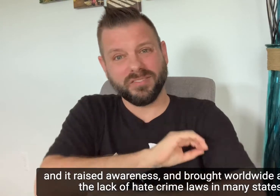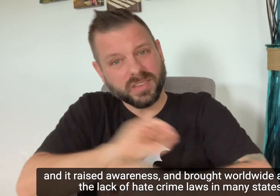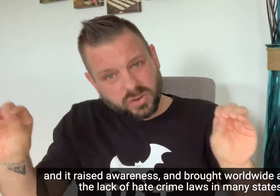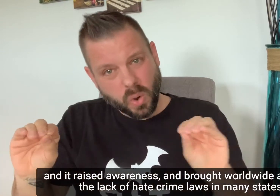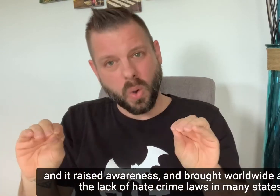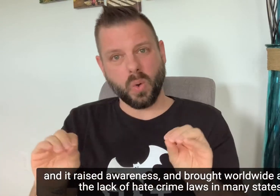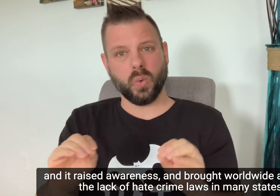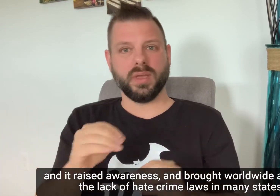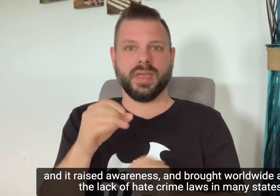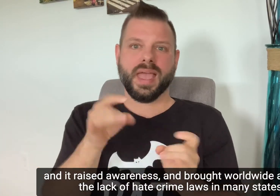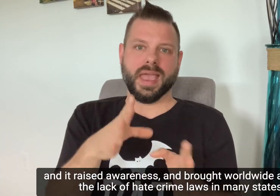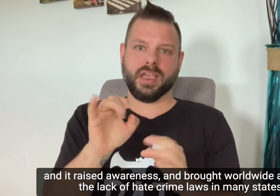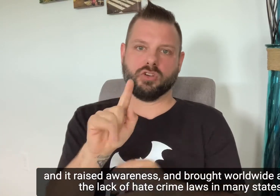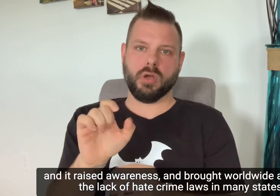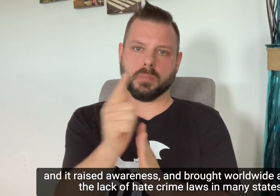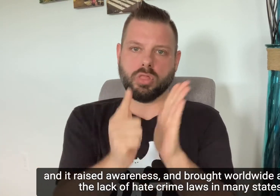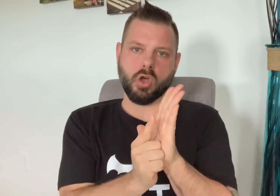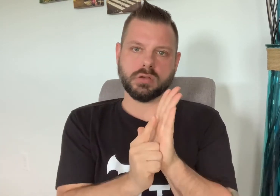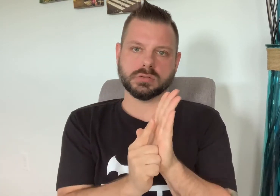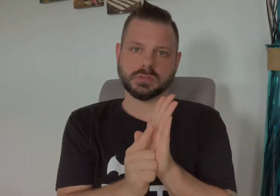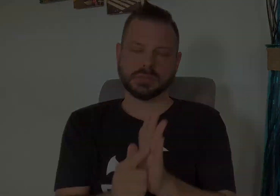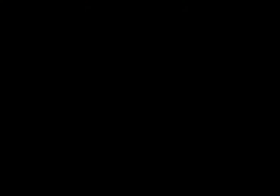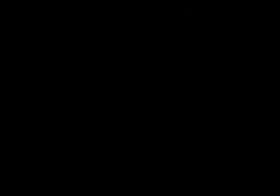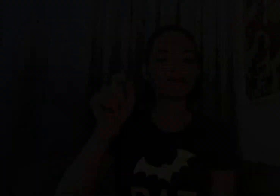to the lack of hate crime laws in many states.